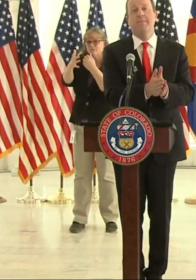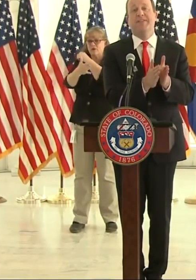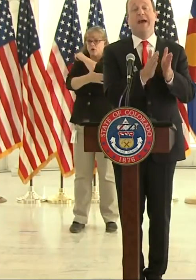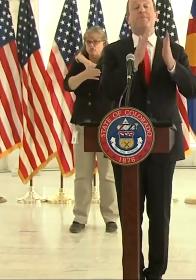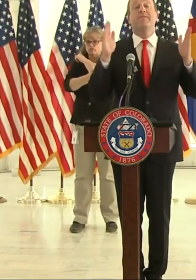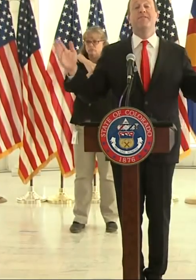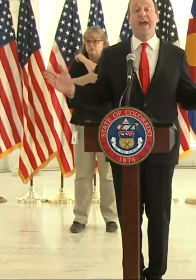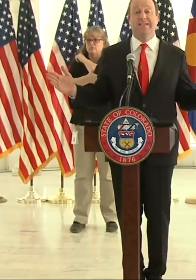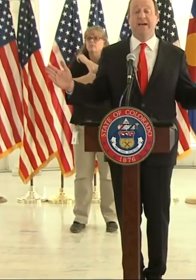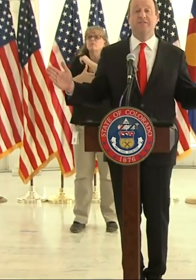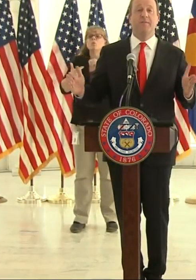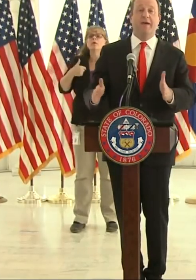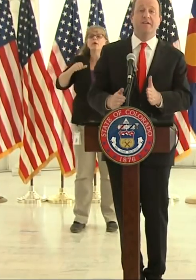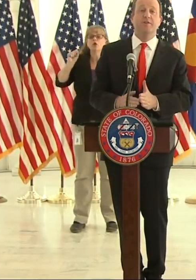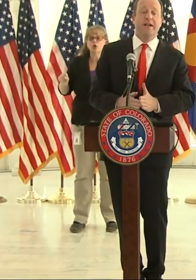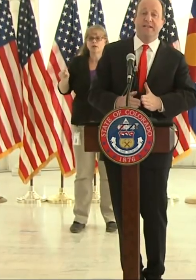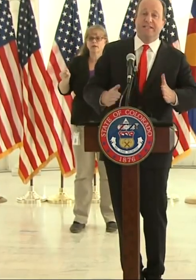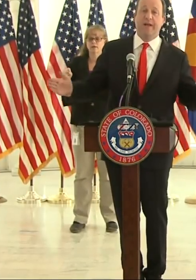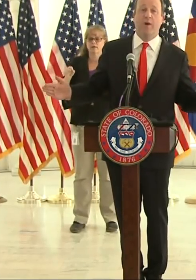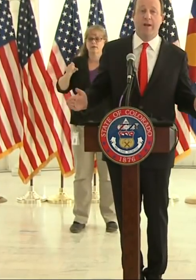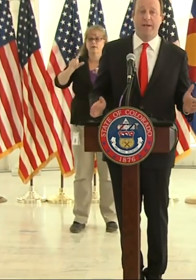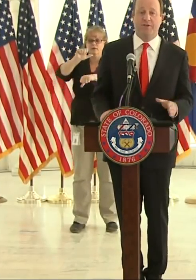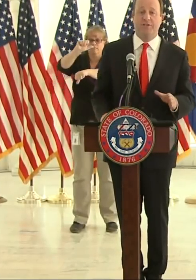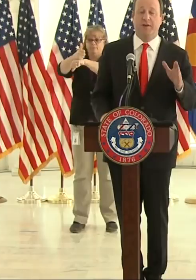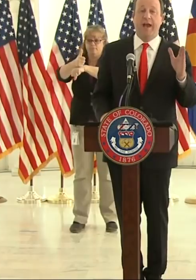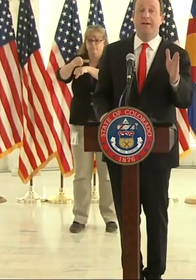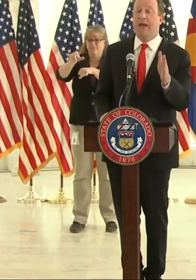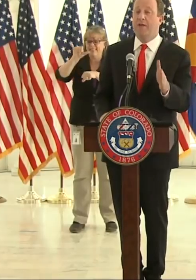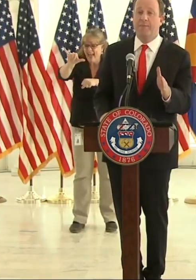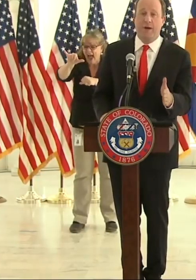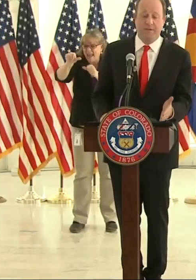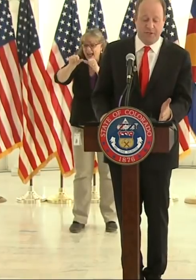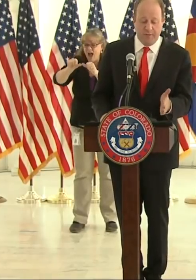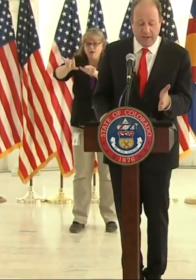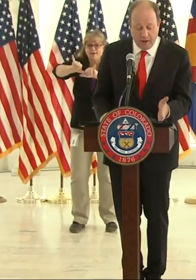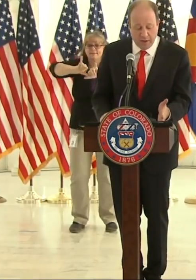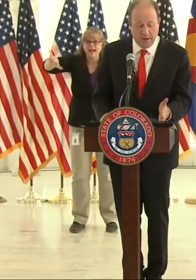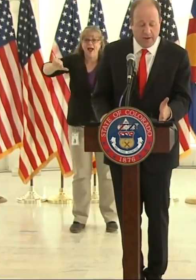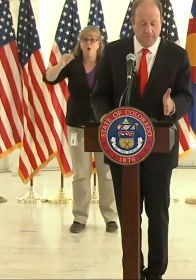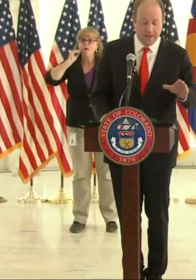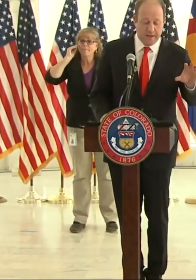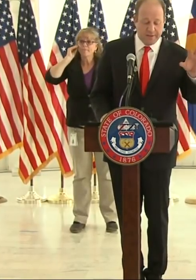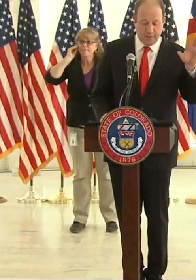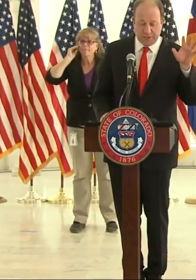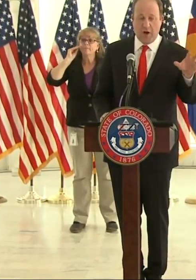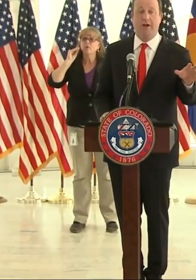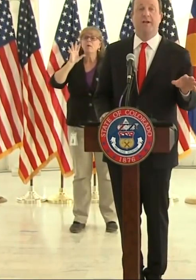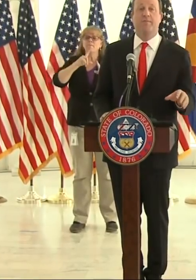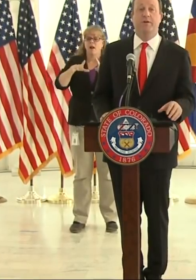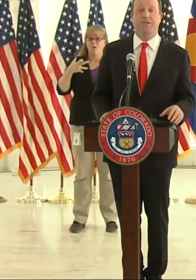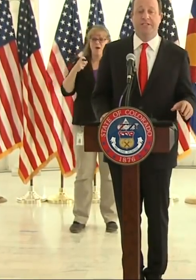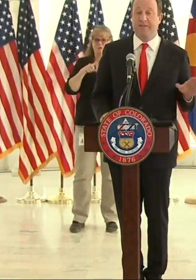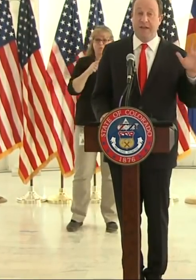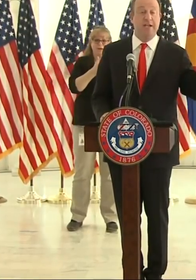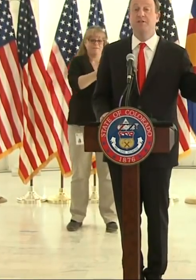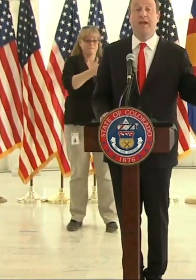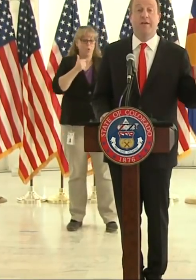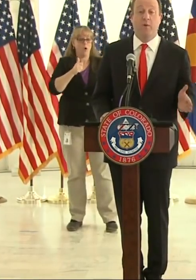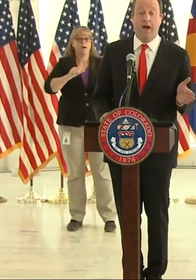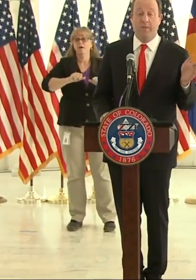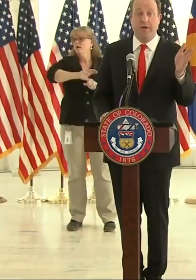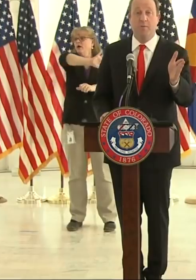area, but that prevents us from having to do any of these statewide measures. So county health departments are going to be on the ball, doing targeted approaches. If they